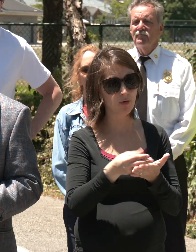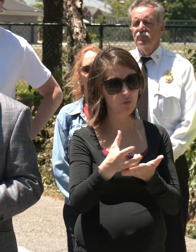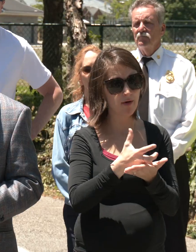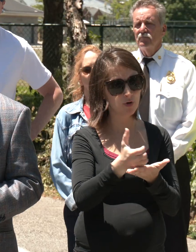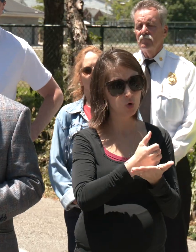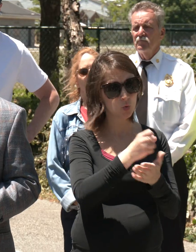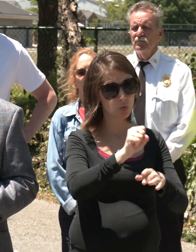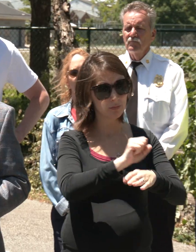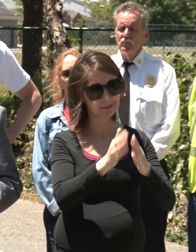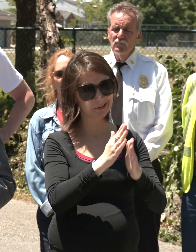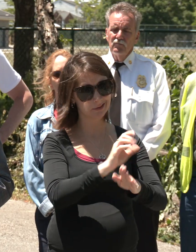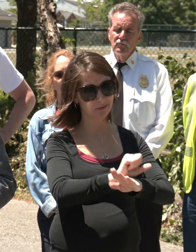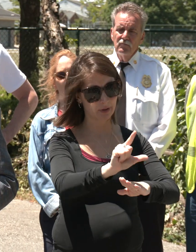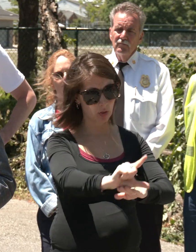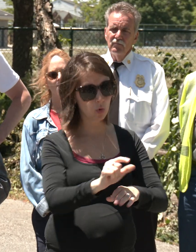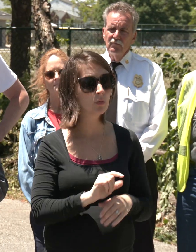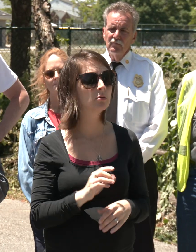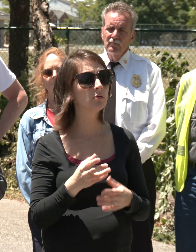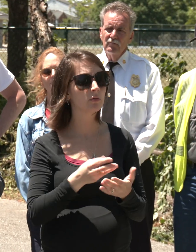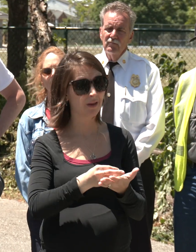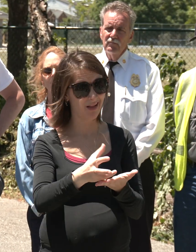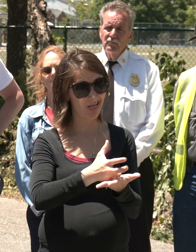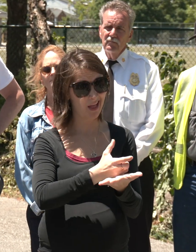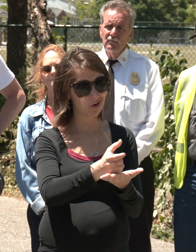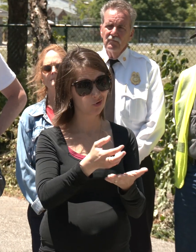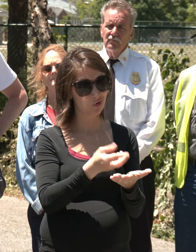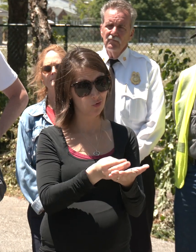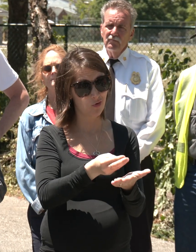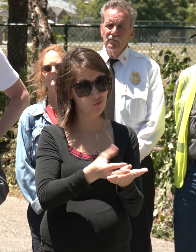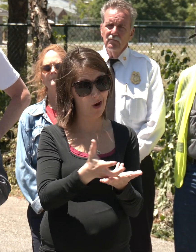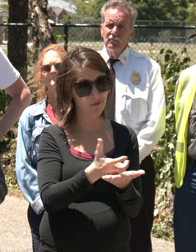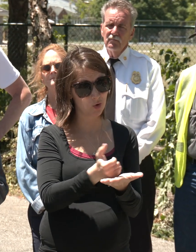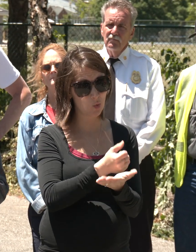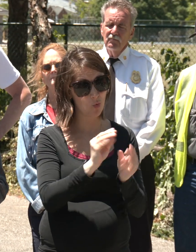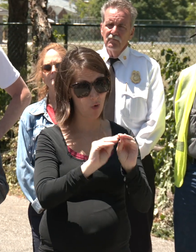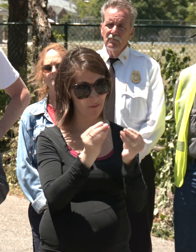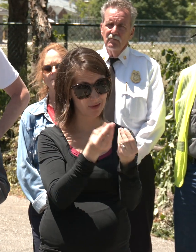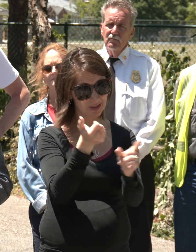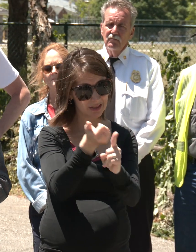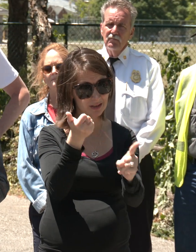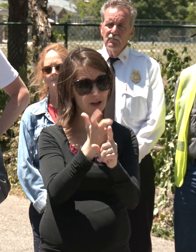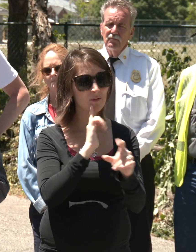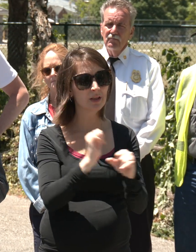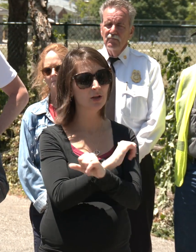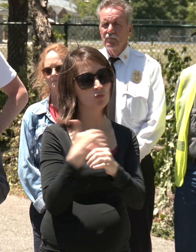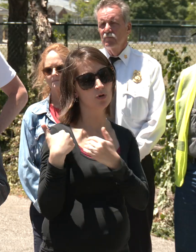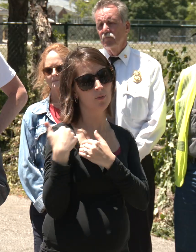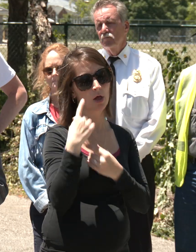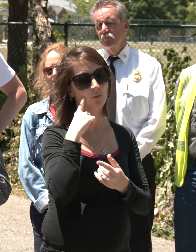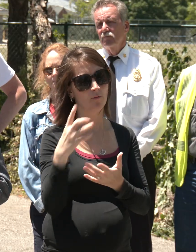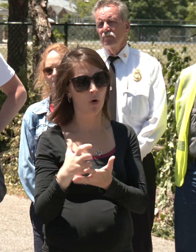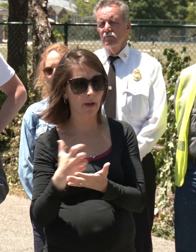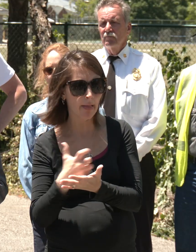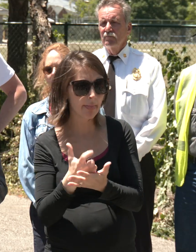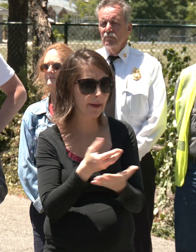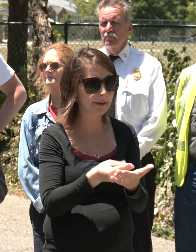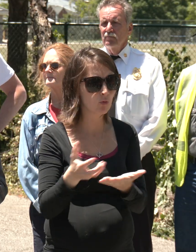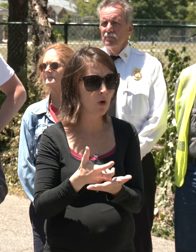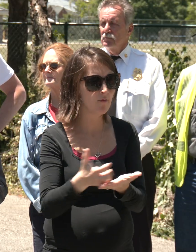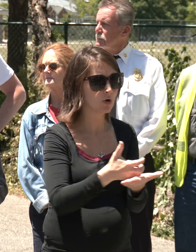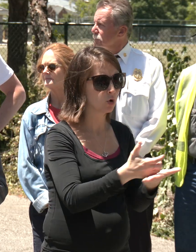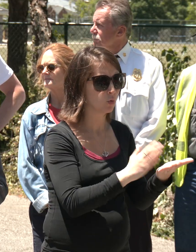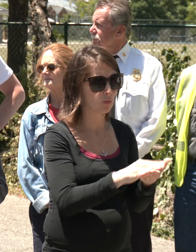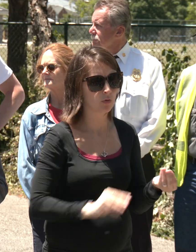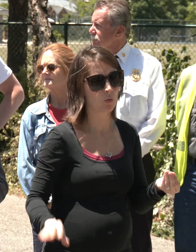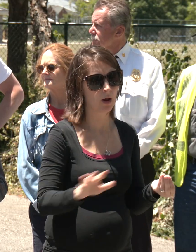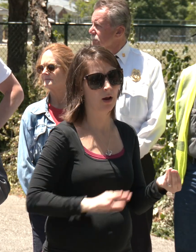City of St. Louis. The Collector of Revenue's office is responsible for collecting revenue throughout the City of